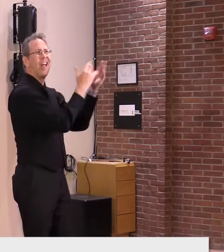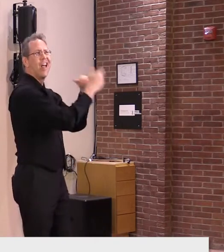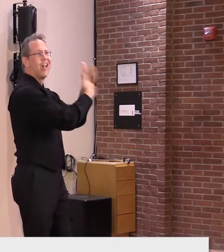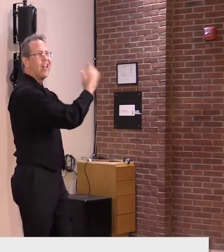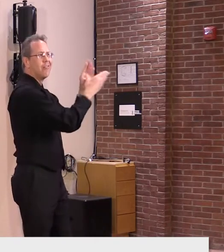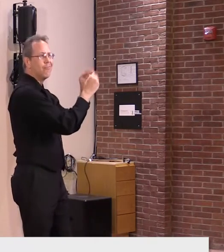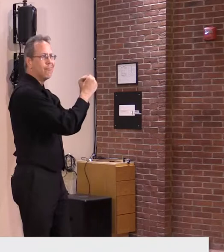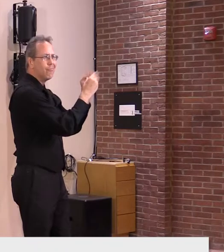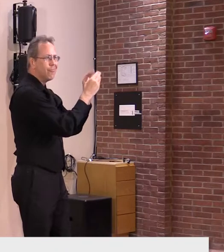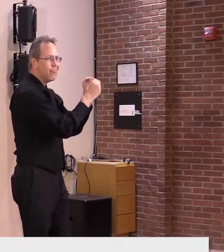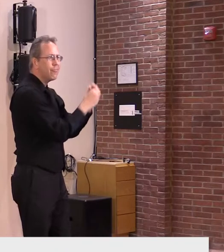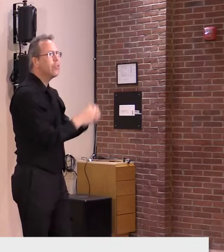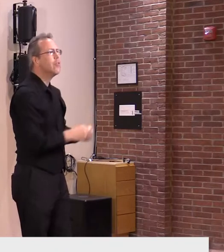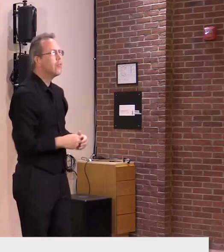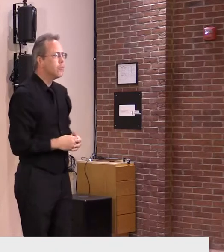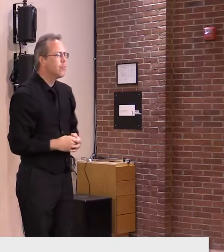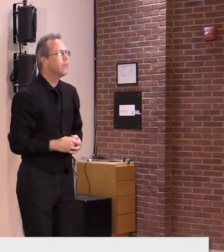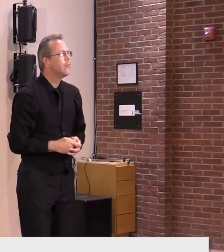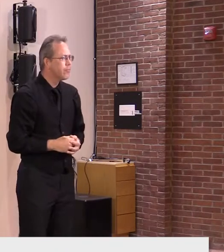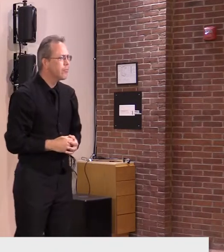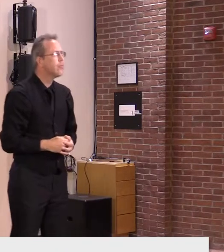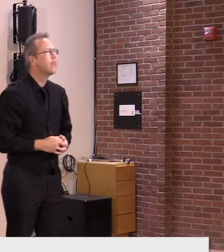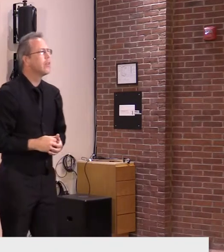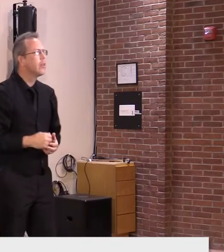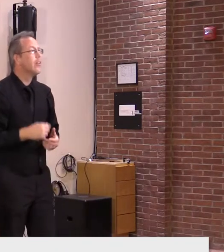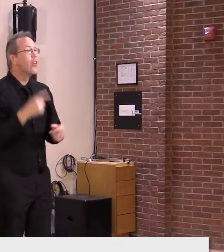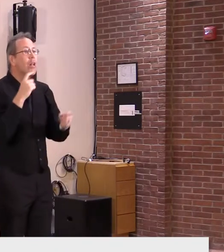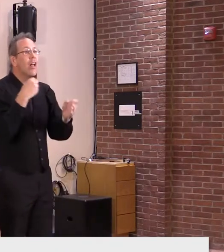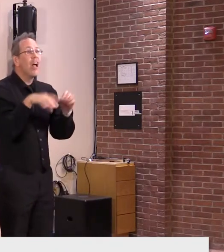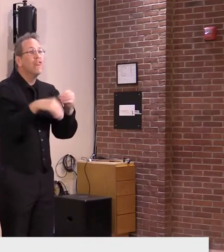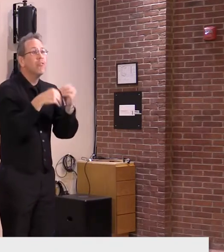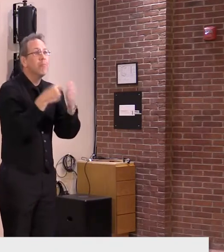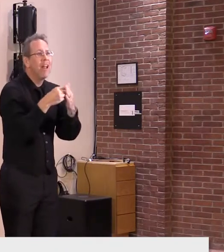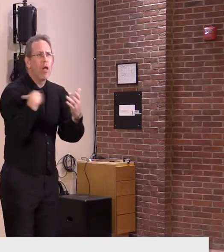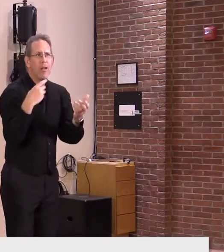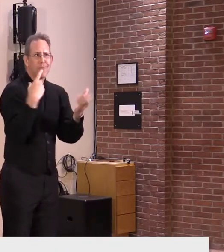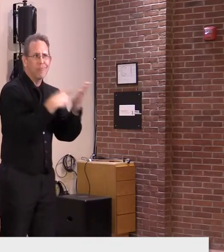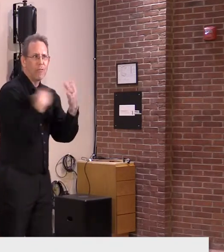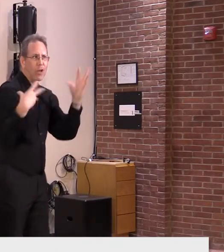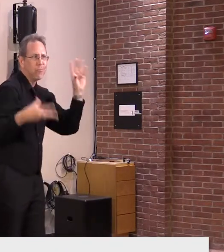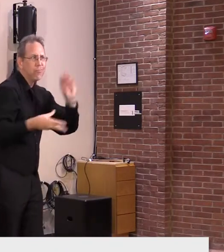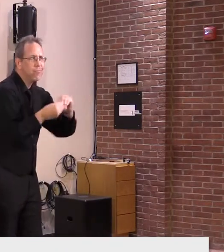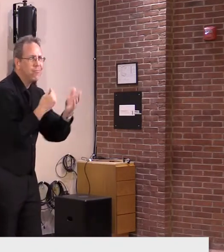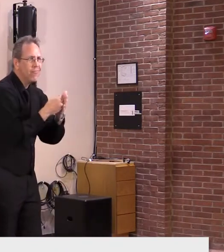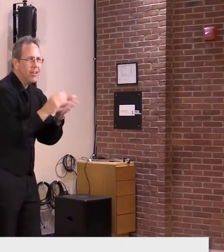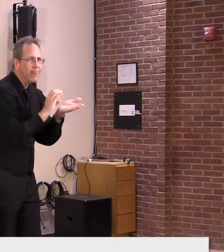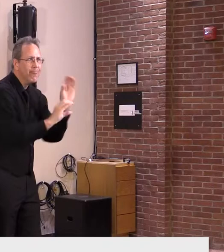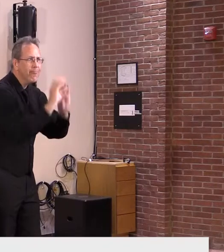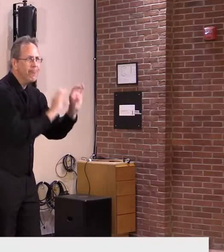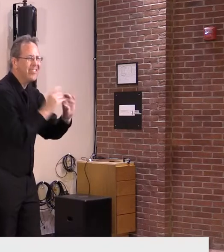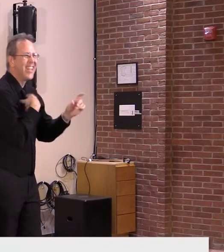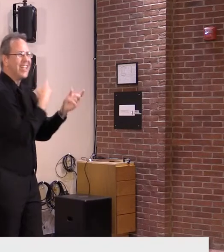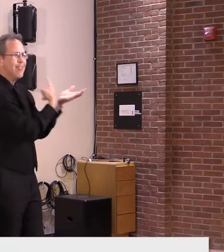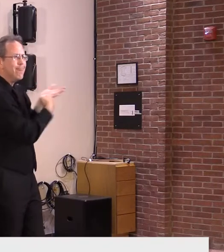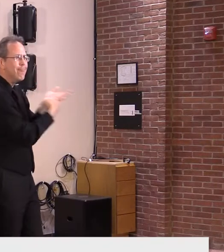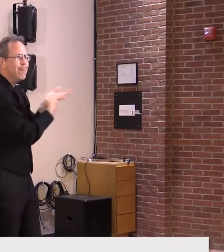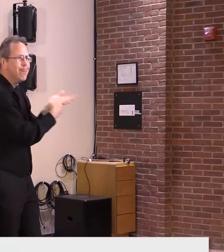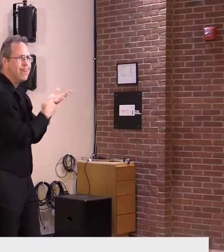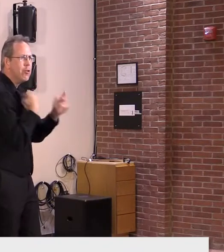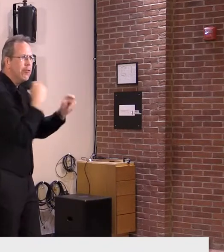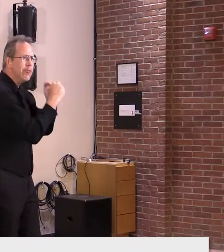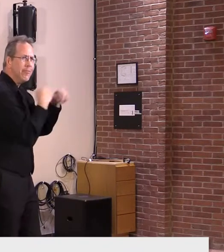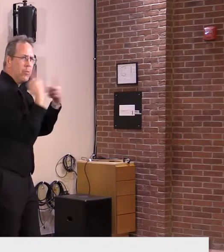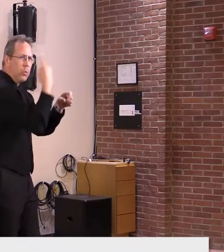state surpluses and federal funding. I know you've heard me talk a lot over the last year about how we